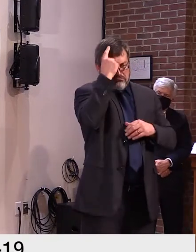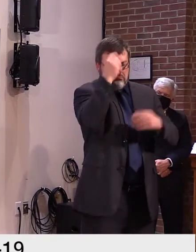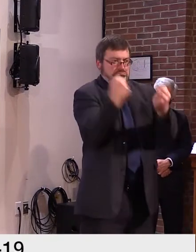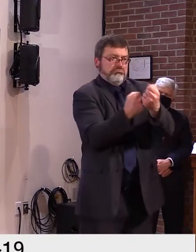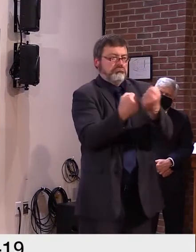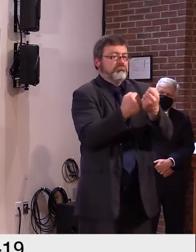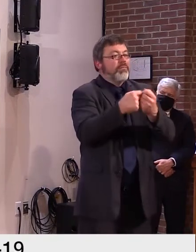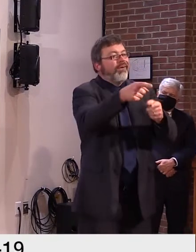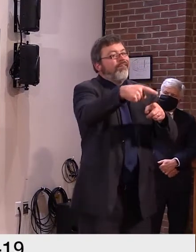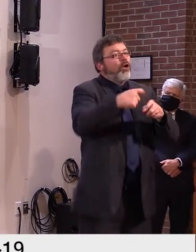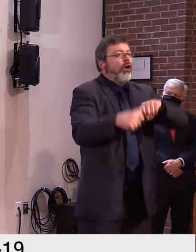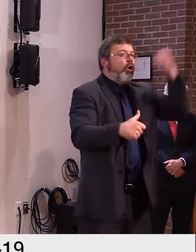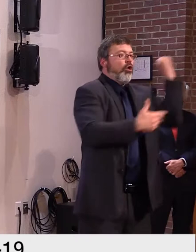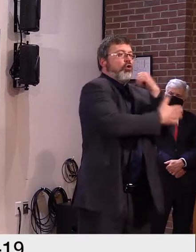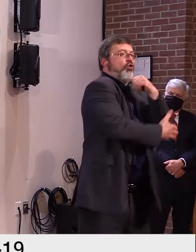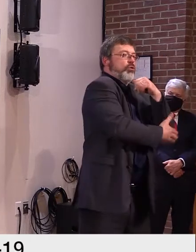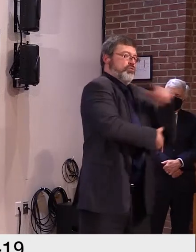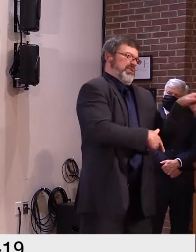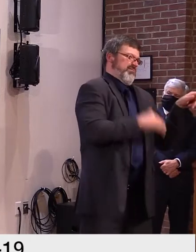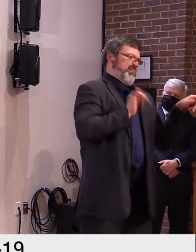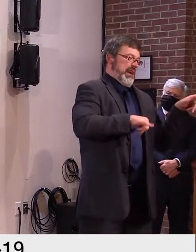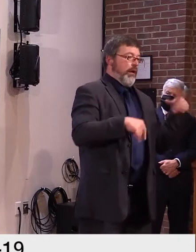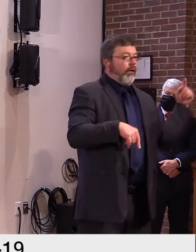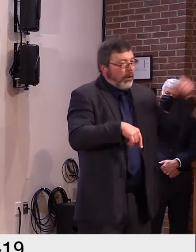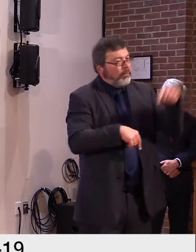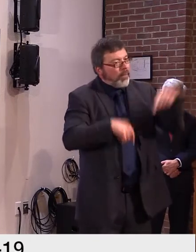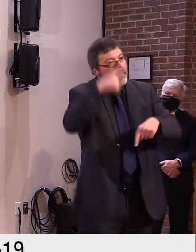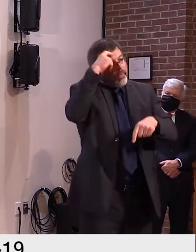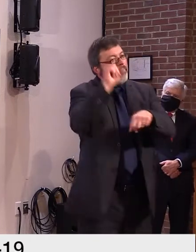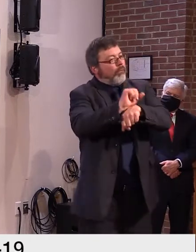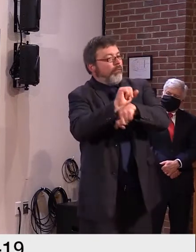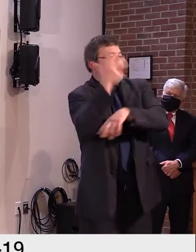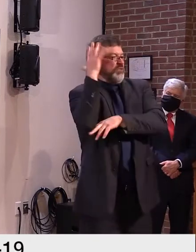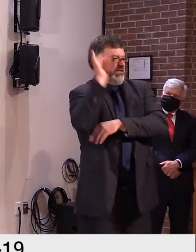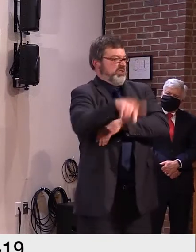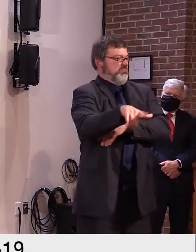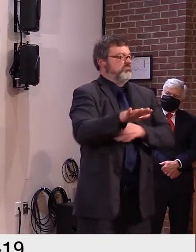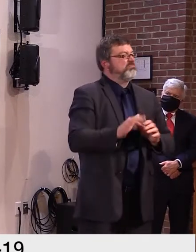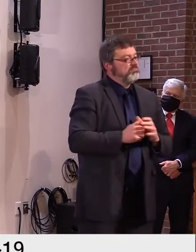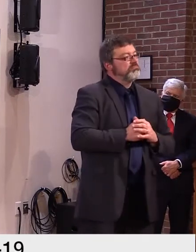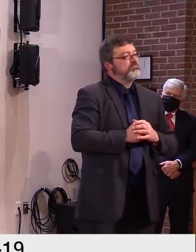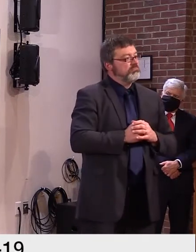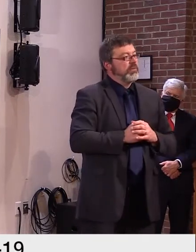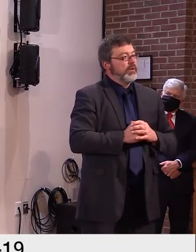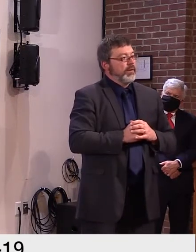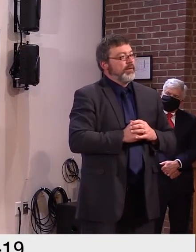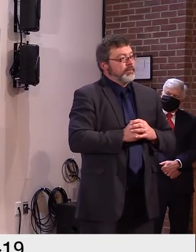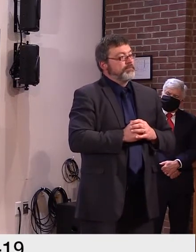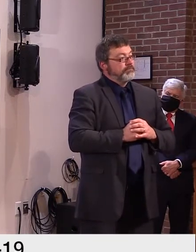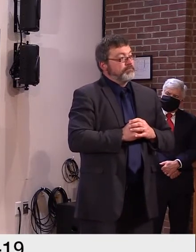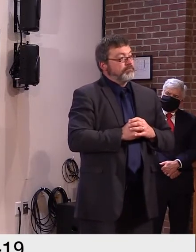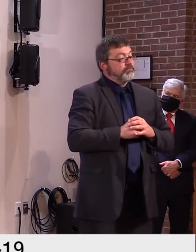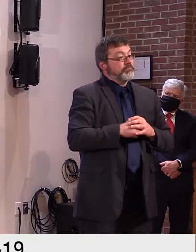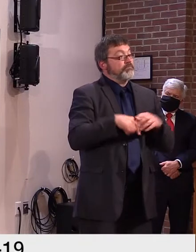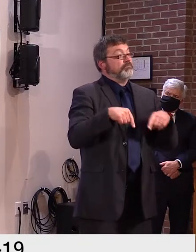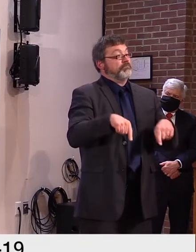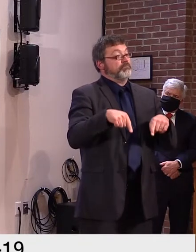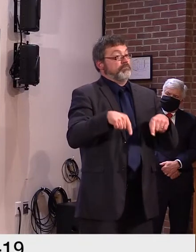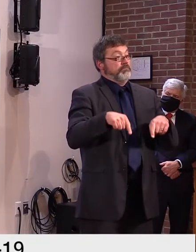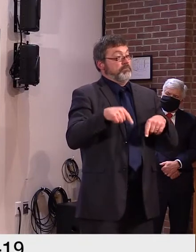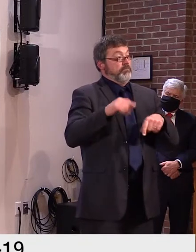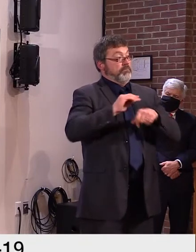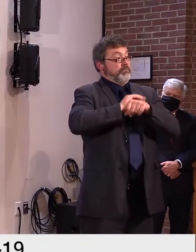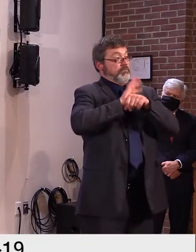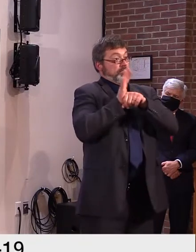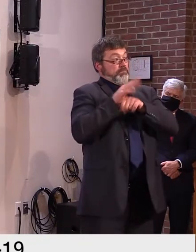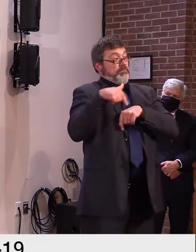now a federal program for health care providers and hospitals to submit claims for uninsured individuals who